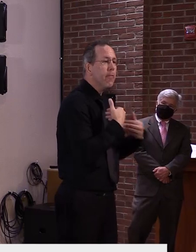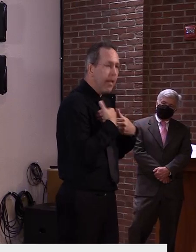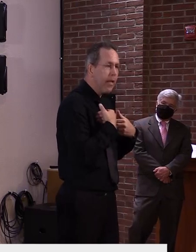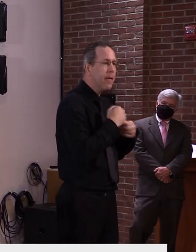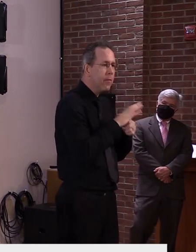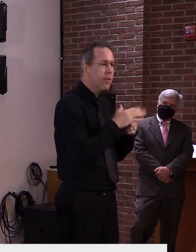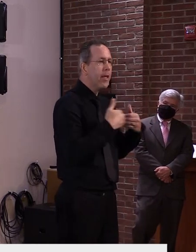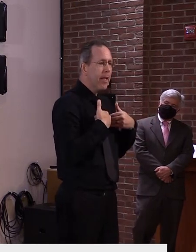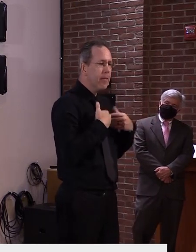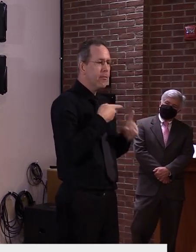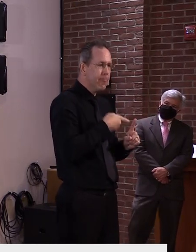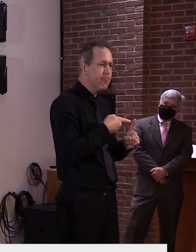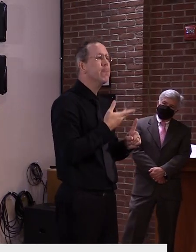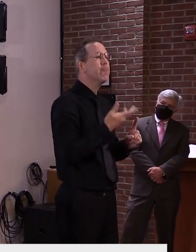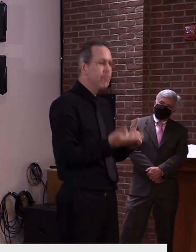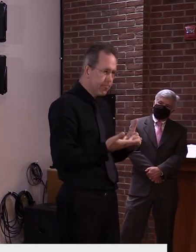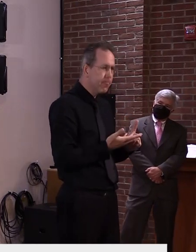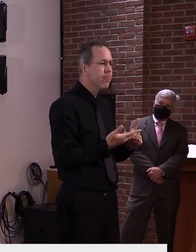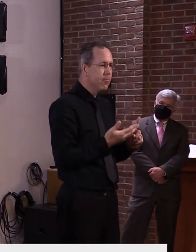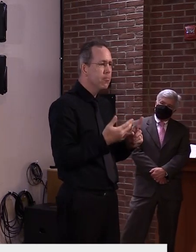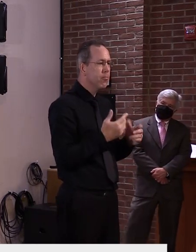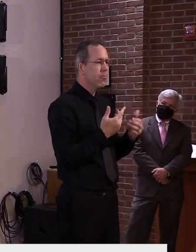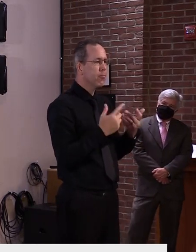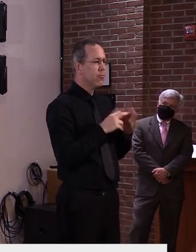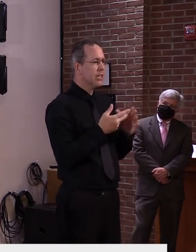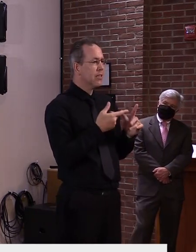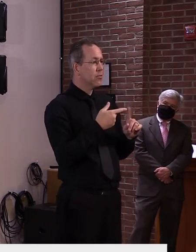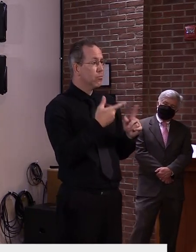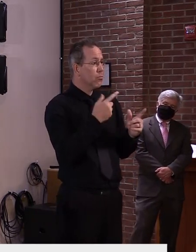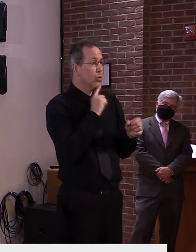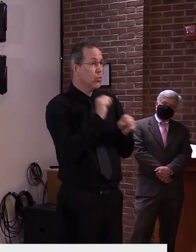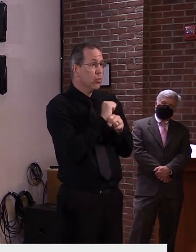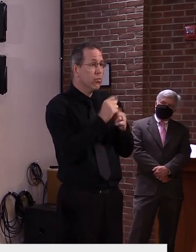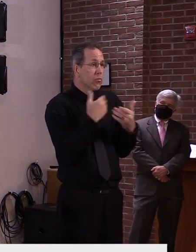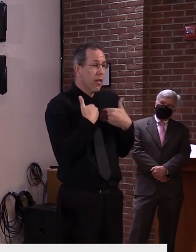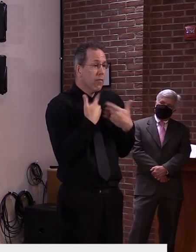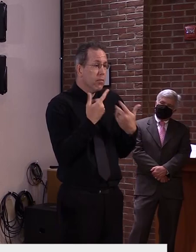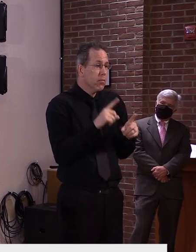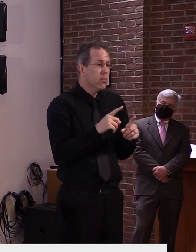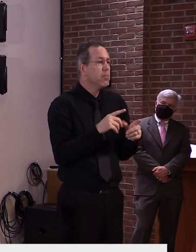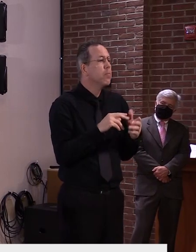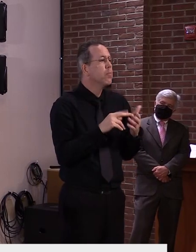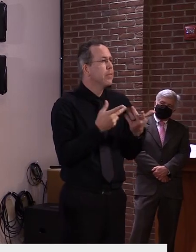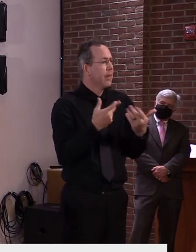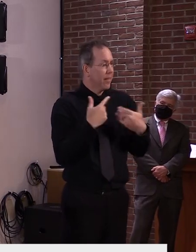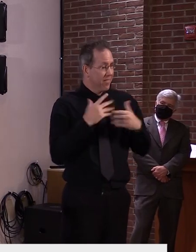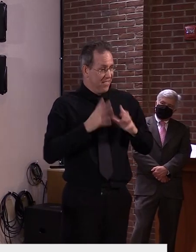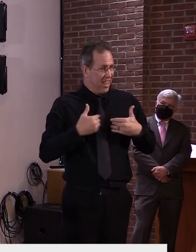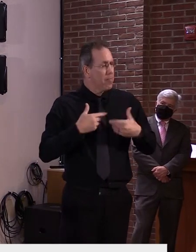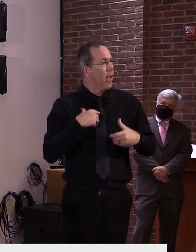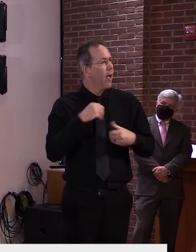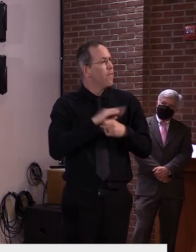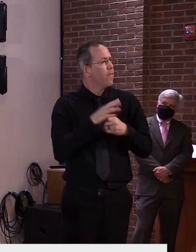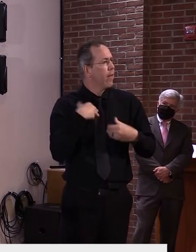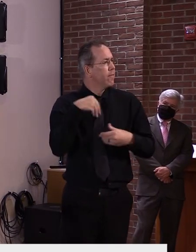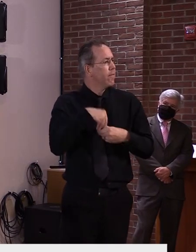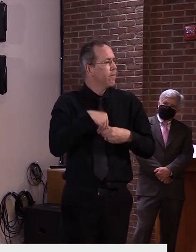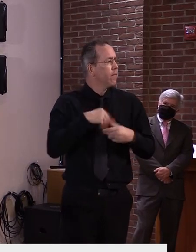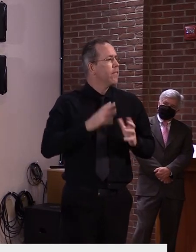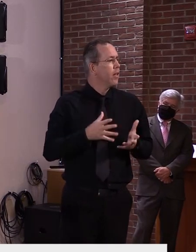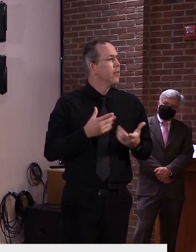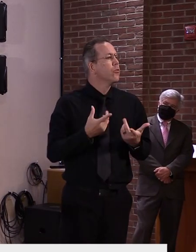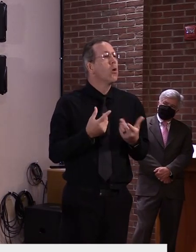true positive test. Again, in this situation, we've interviewed most of those people now many days